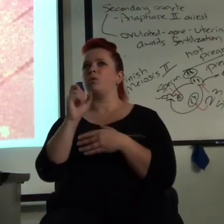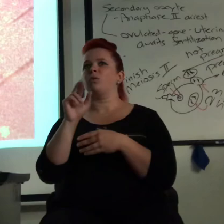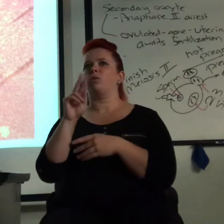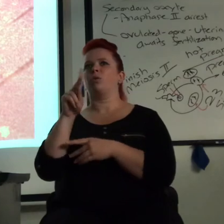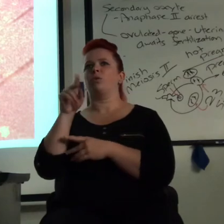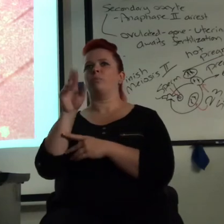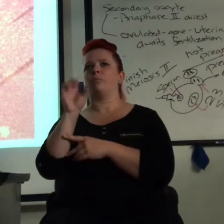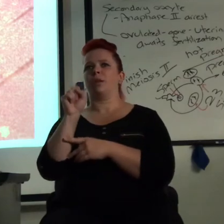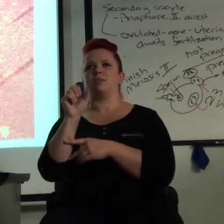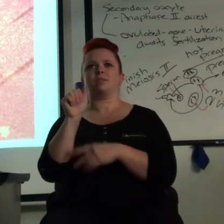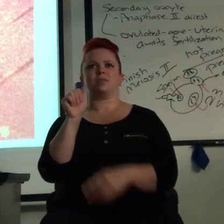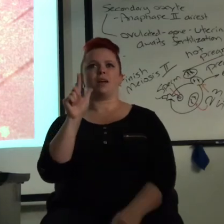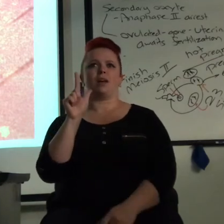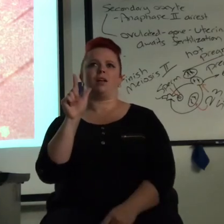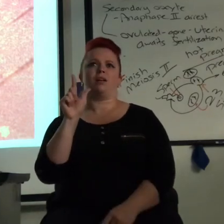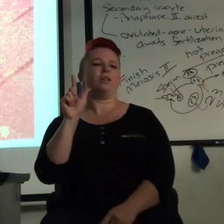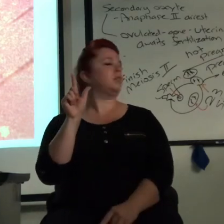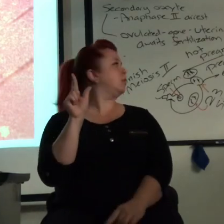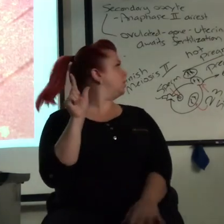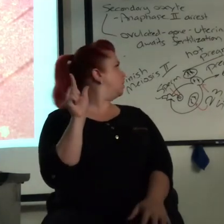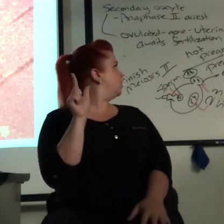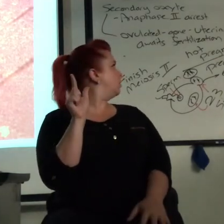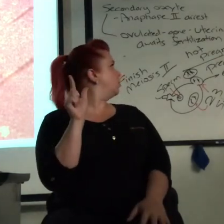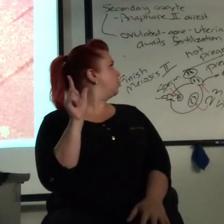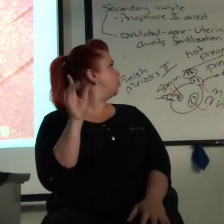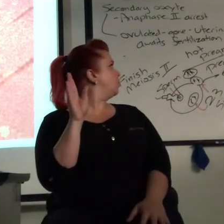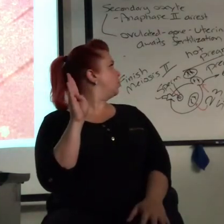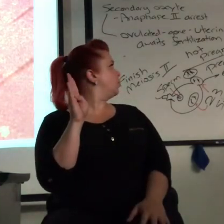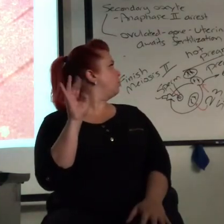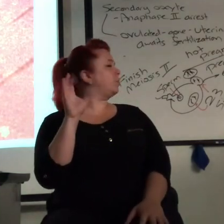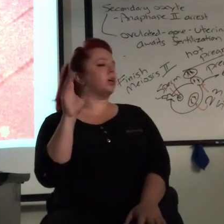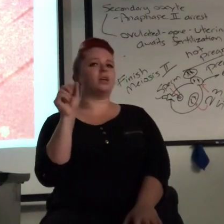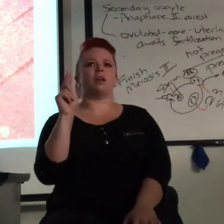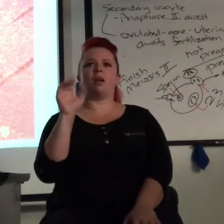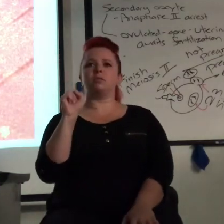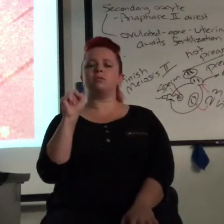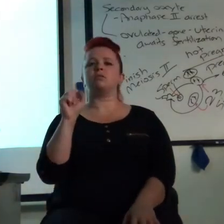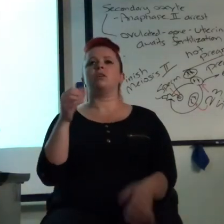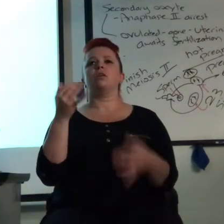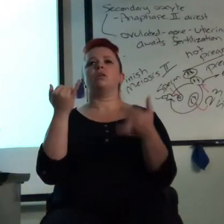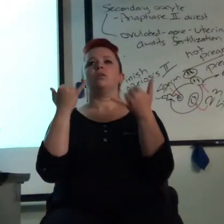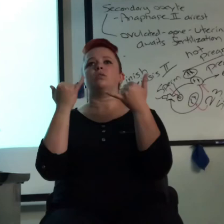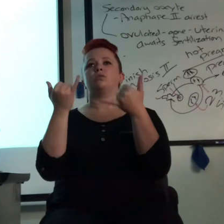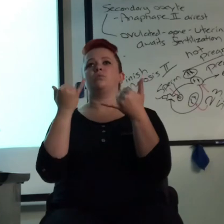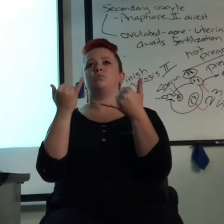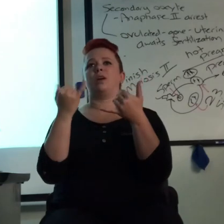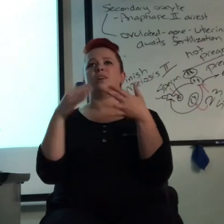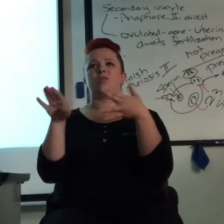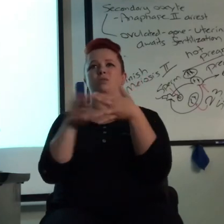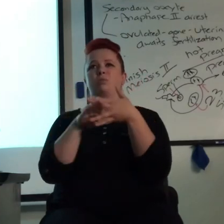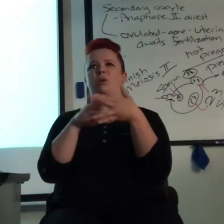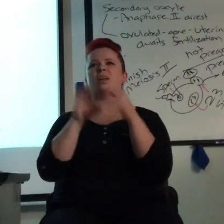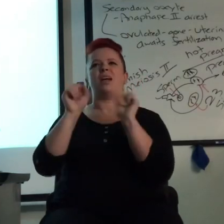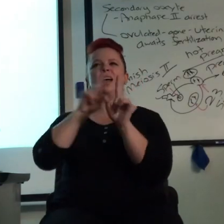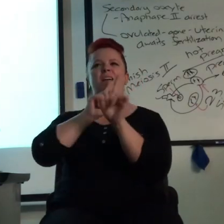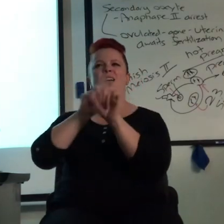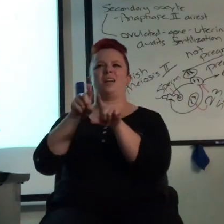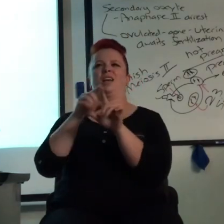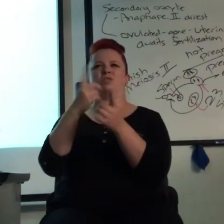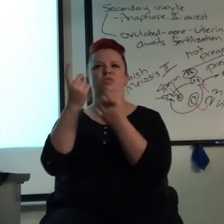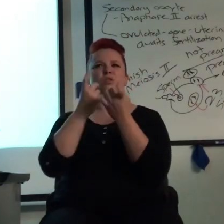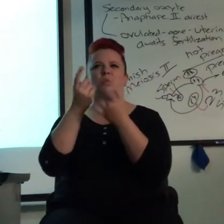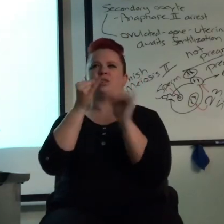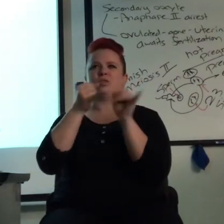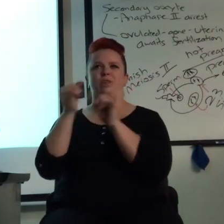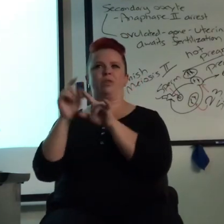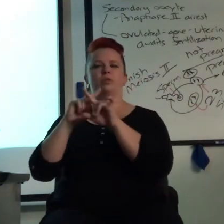Corpus albicans. Okay. Yeah, let's take a break. Okay. I can answer a question individually, but